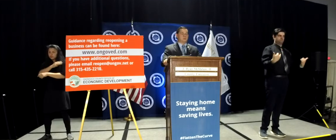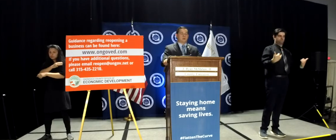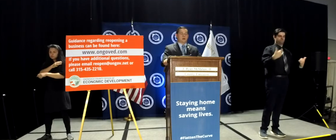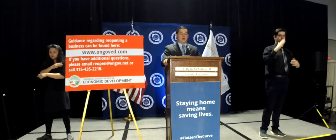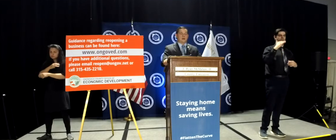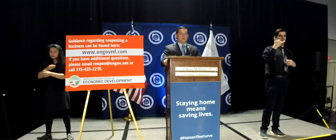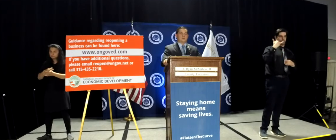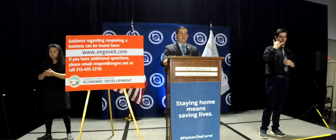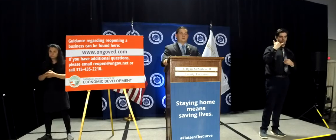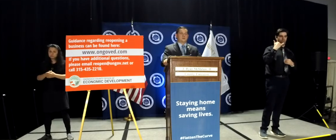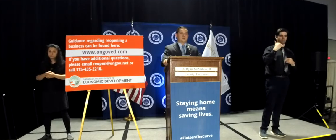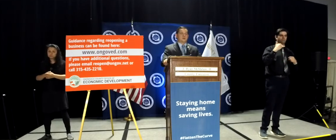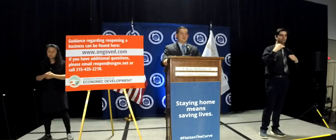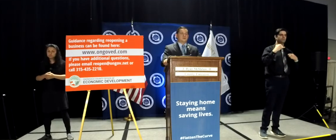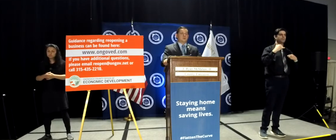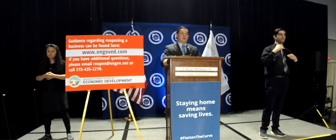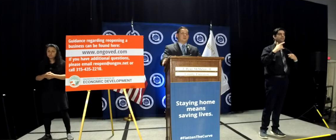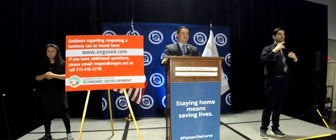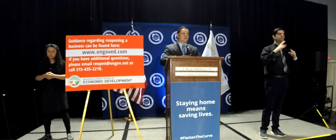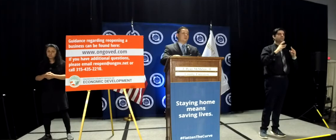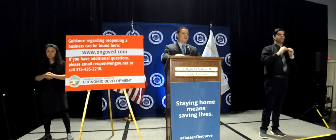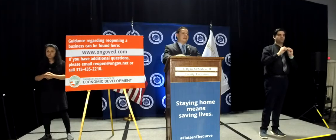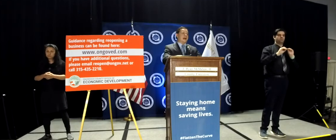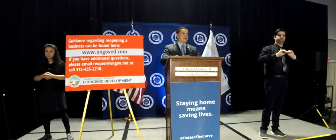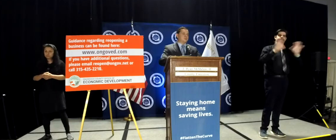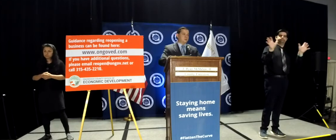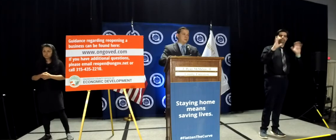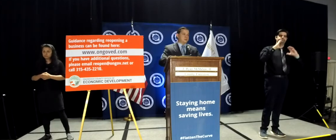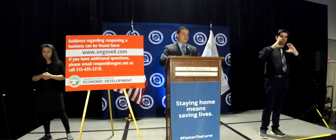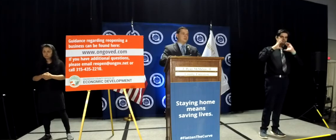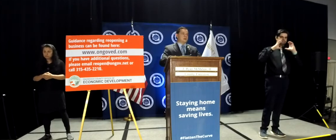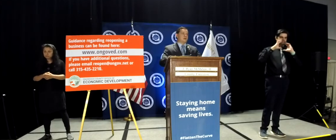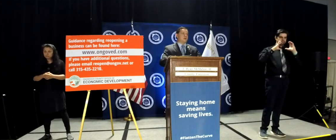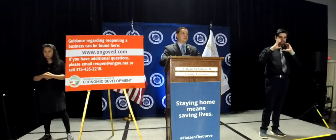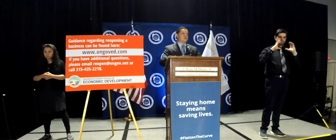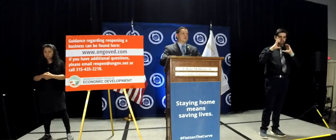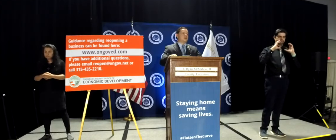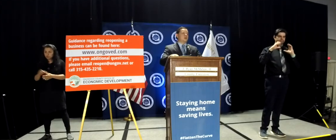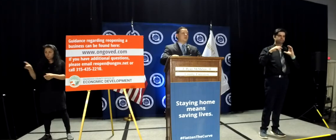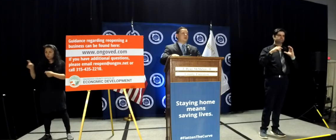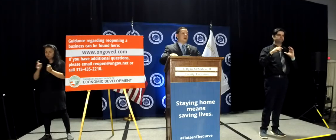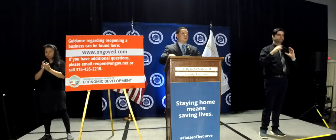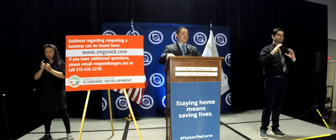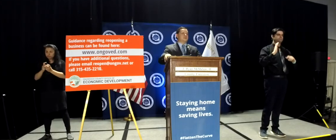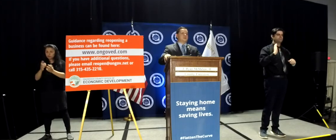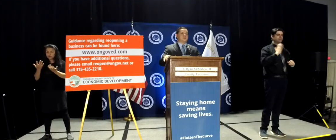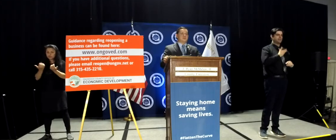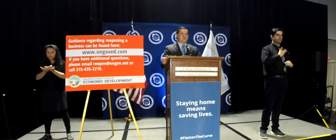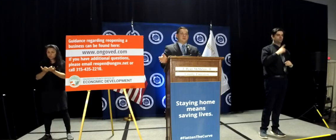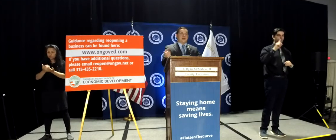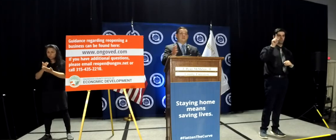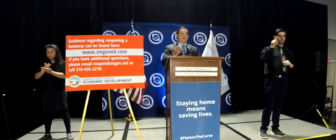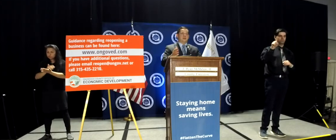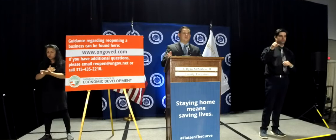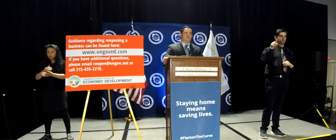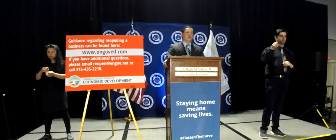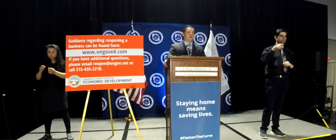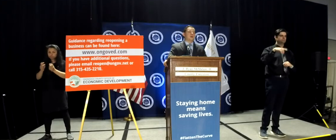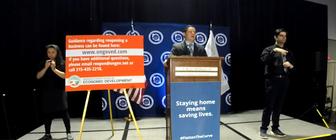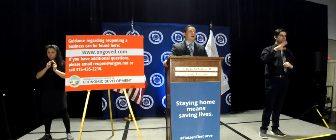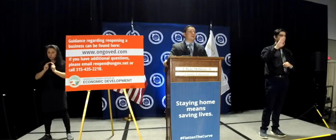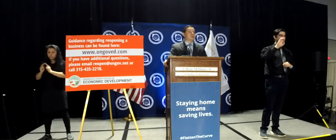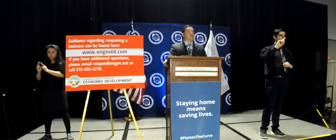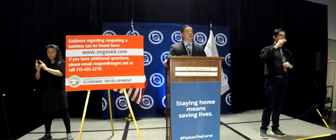state, heading up this. She went through the guidance with us, answered a lot of our questions. We talked about some of these things we've been advocating